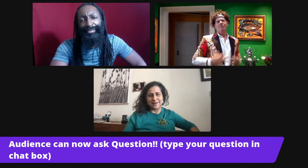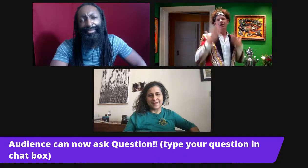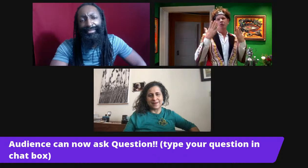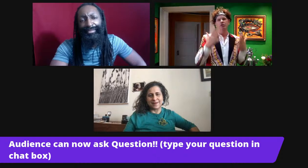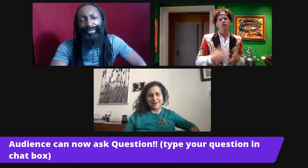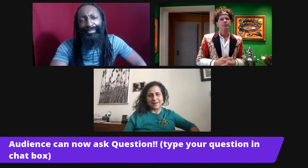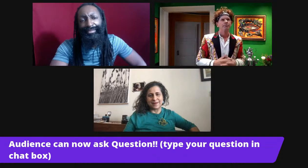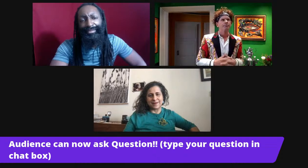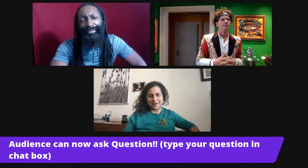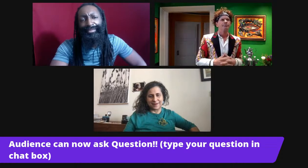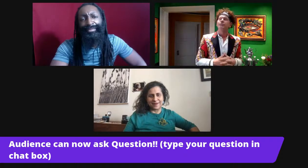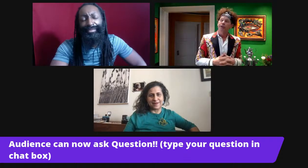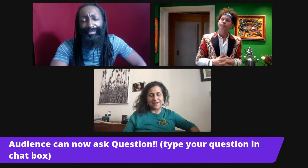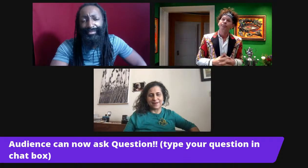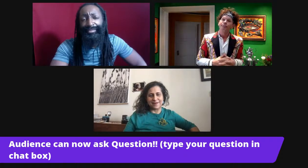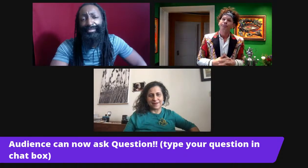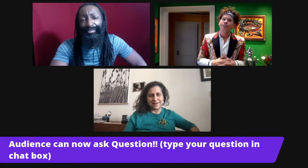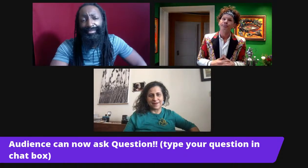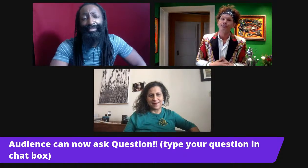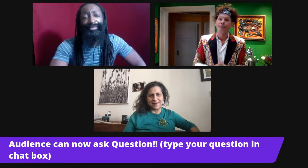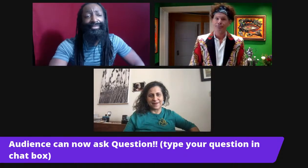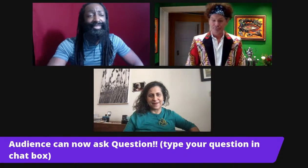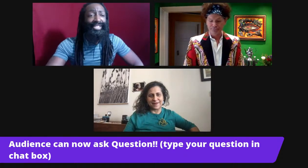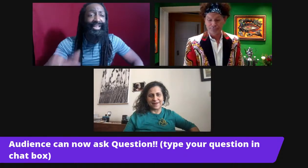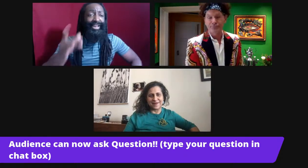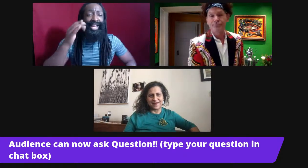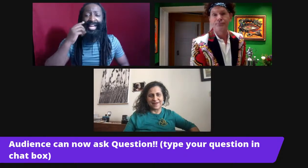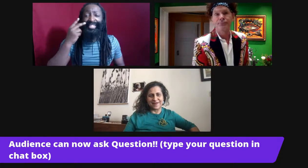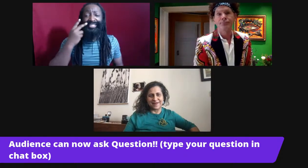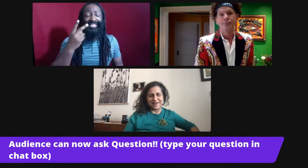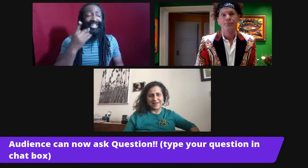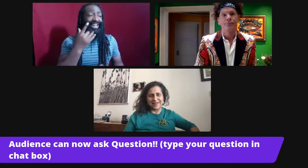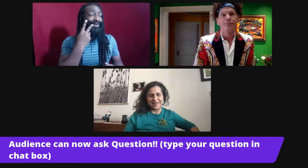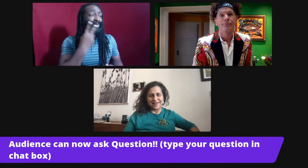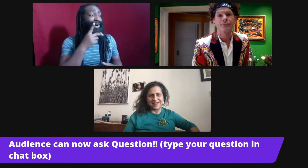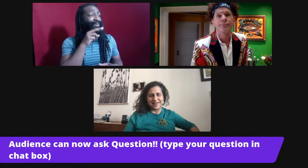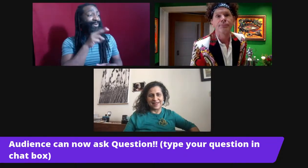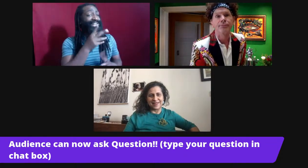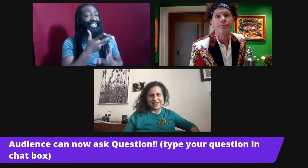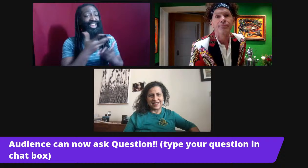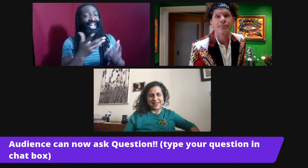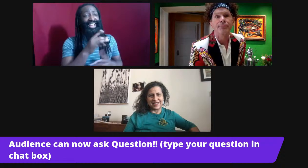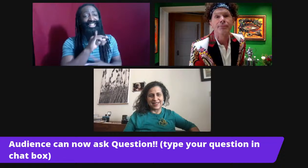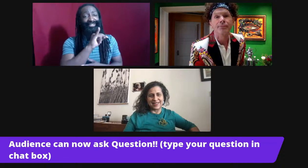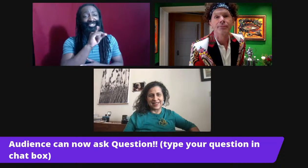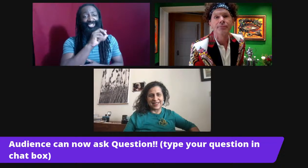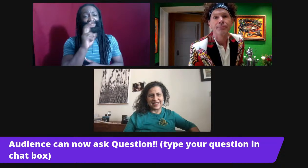You know, African art history is kind of where I get my colors and my vibrations from.